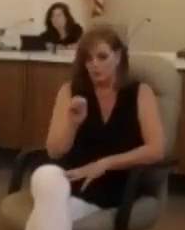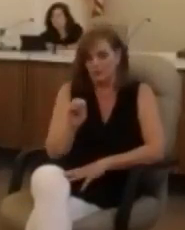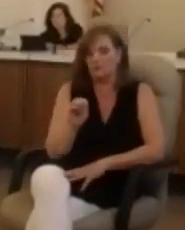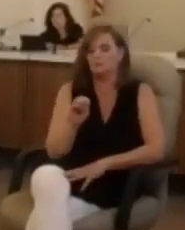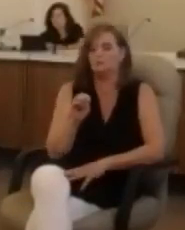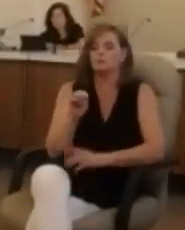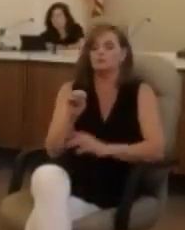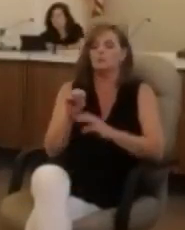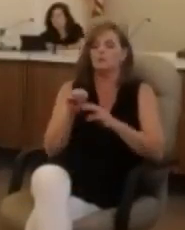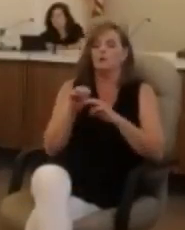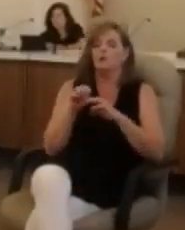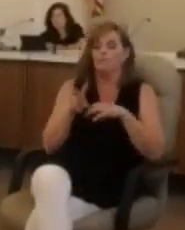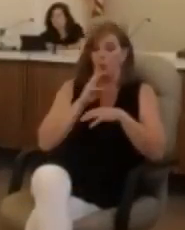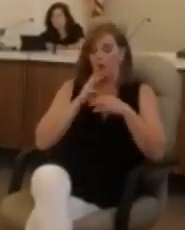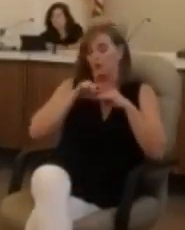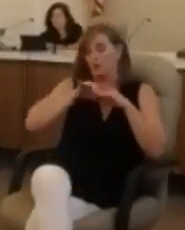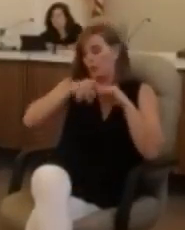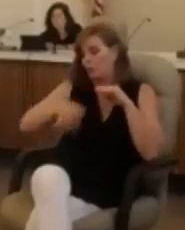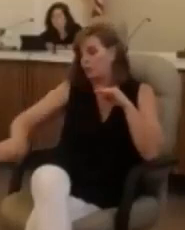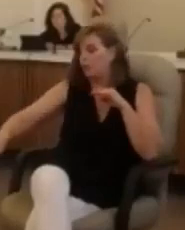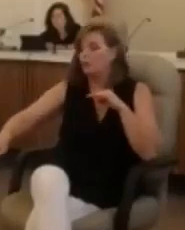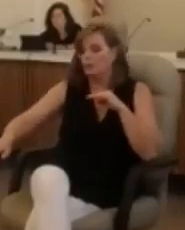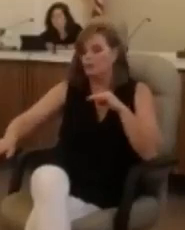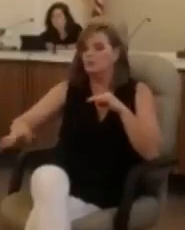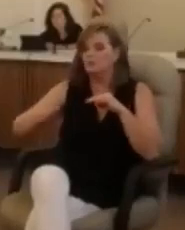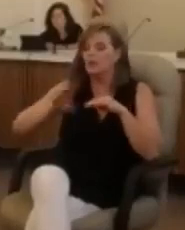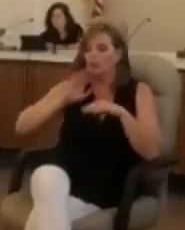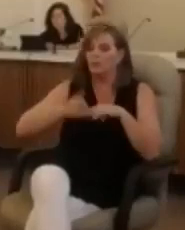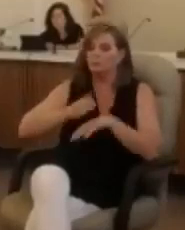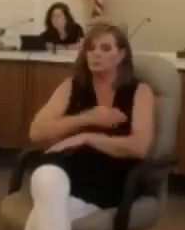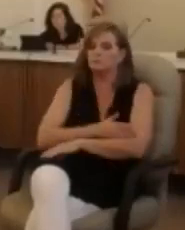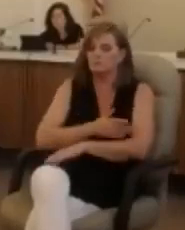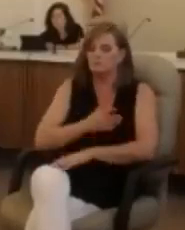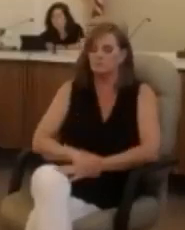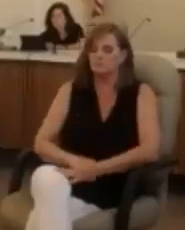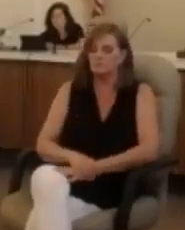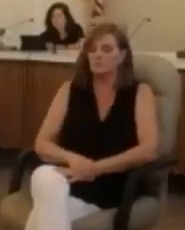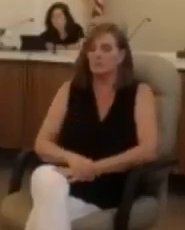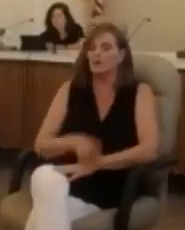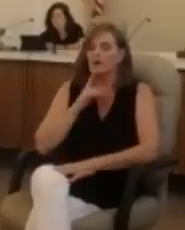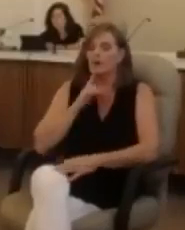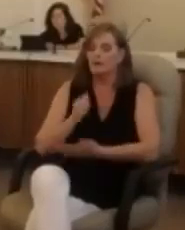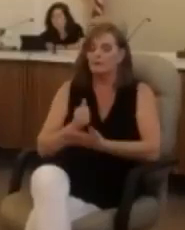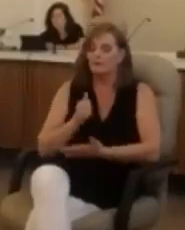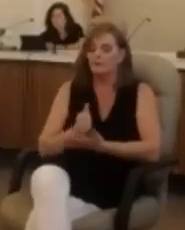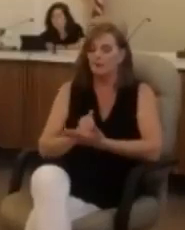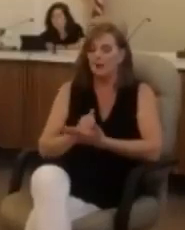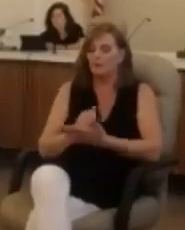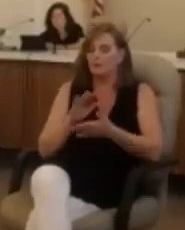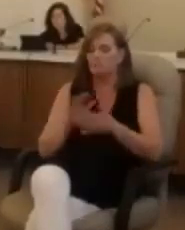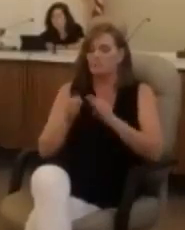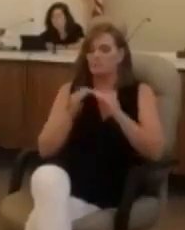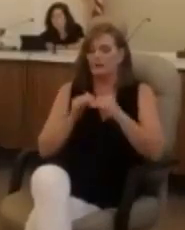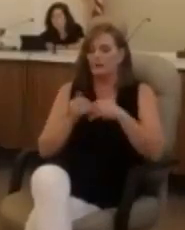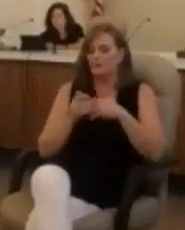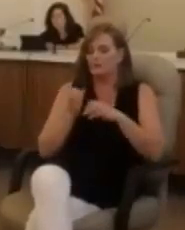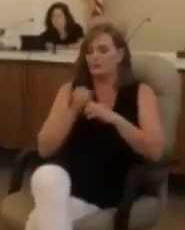significantly improved. And you've helped the town to find creative ways to hold the developer